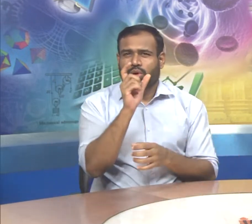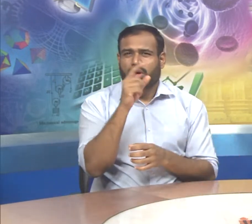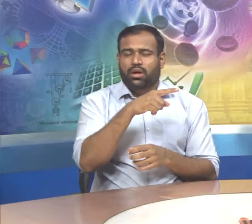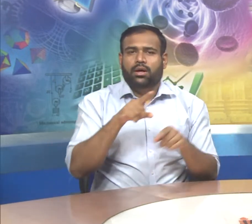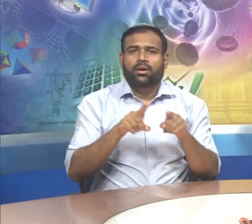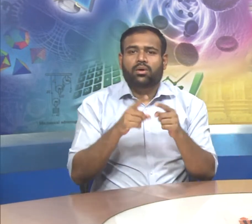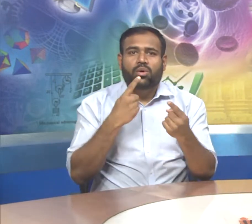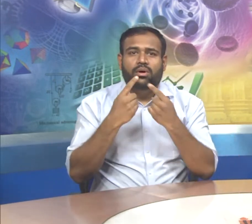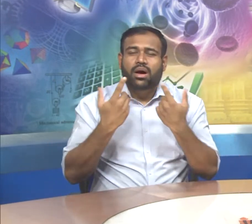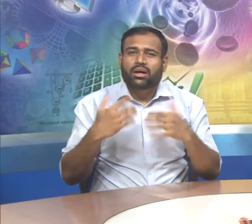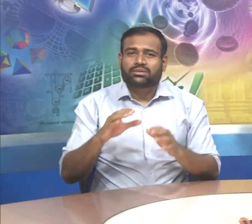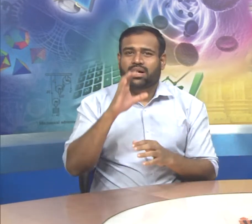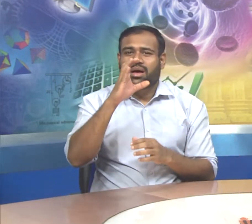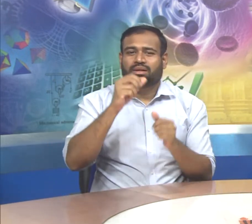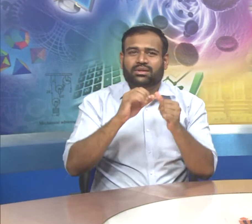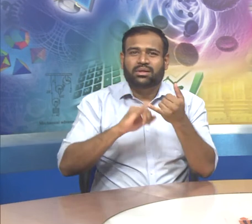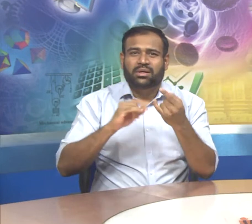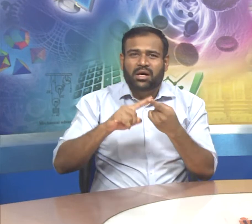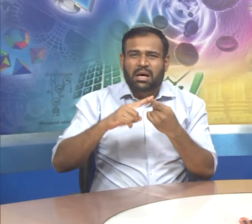Original jurisdiction.